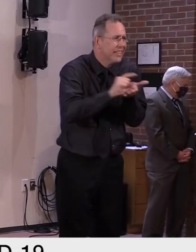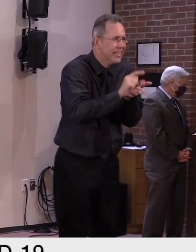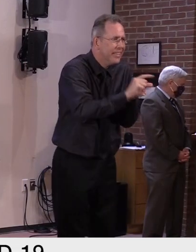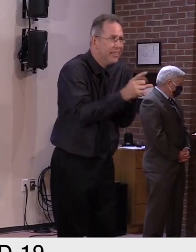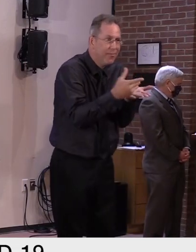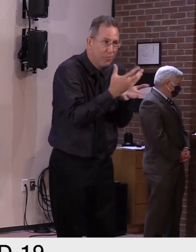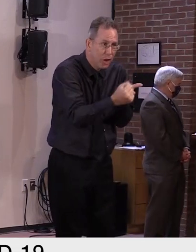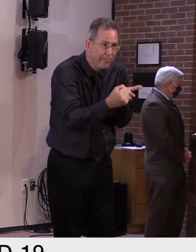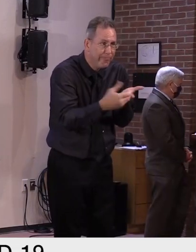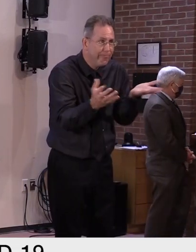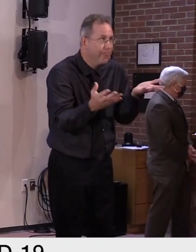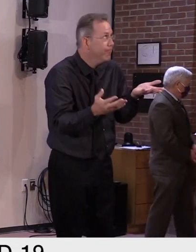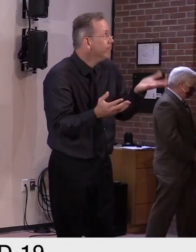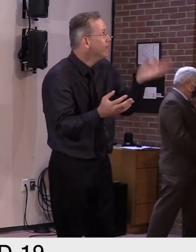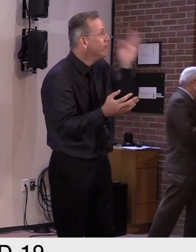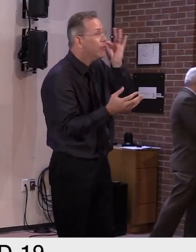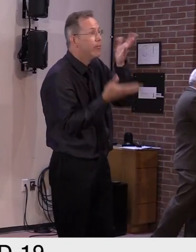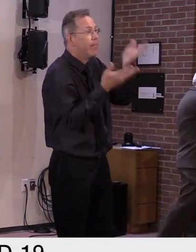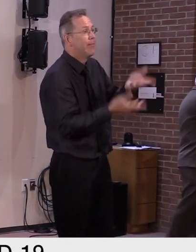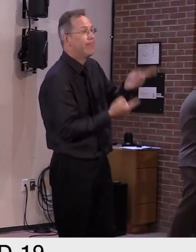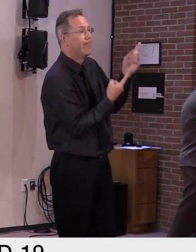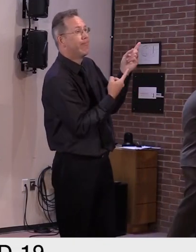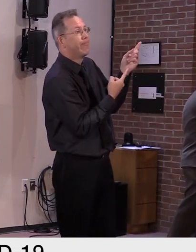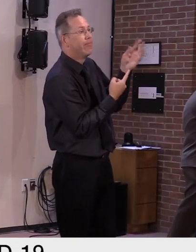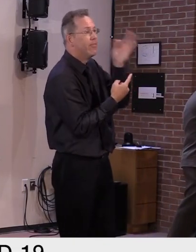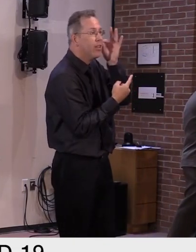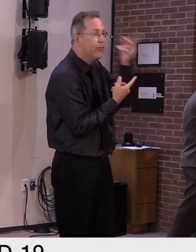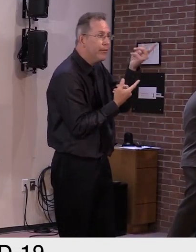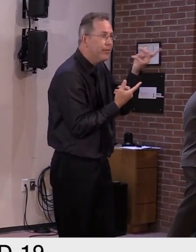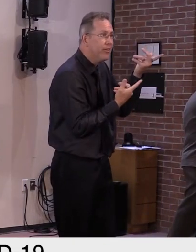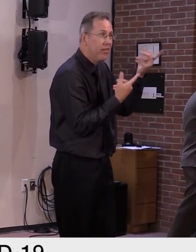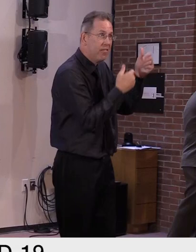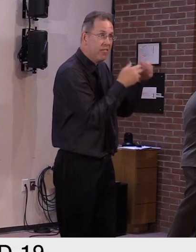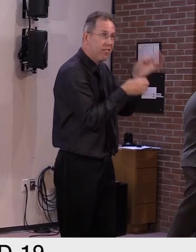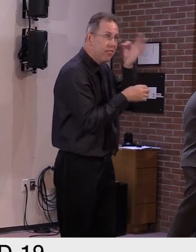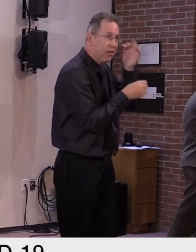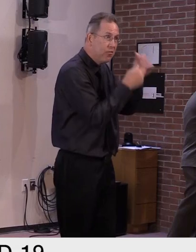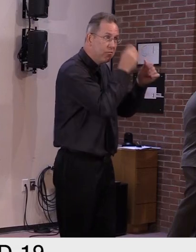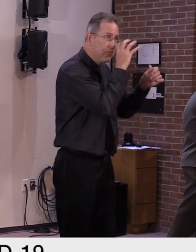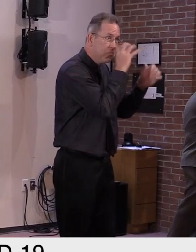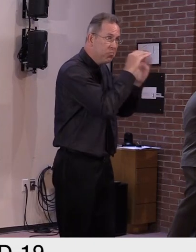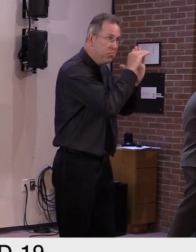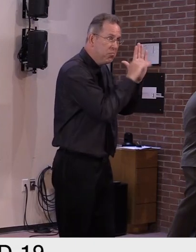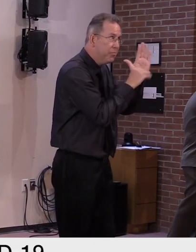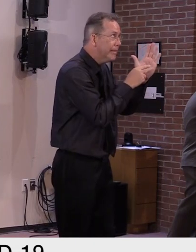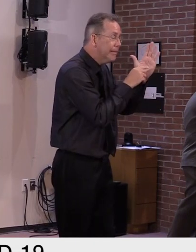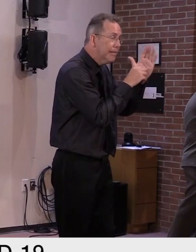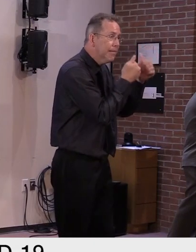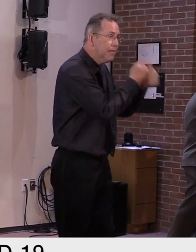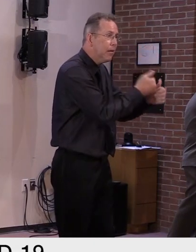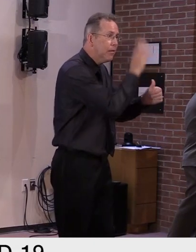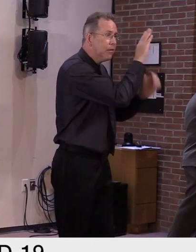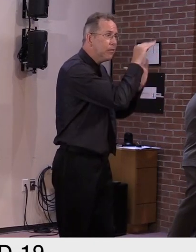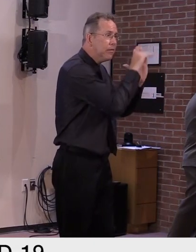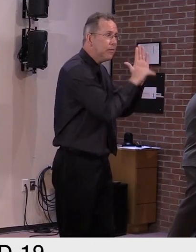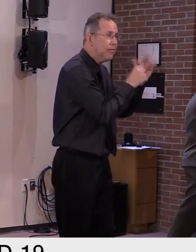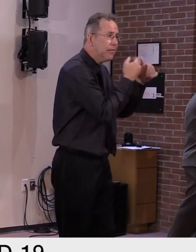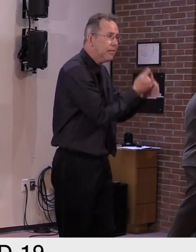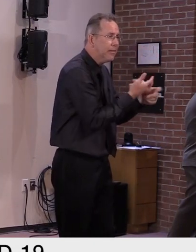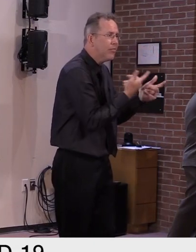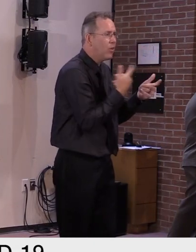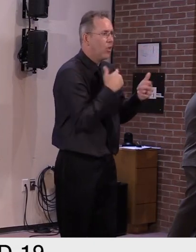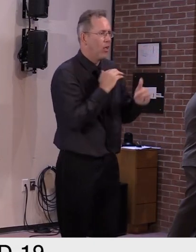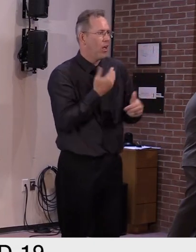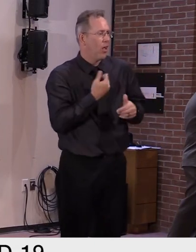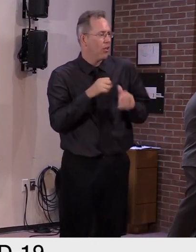the flexibility they might provide as well would be important, because we have to, again, we're under the clock here